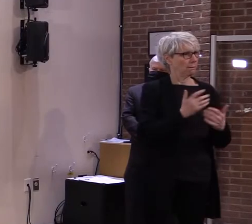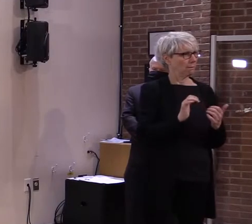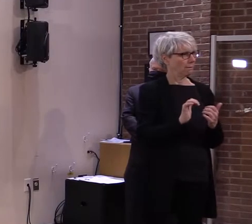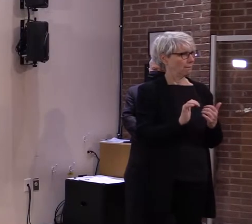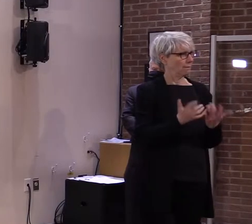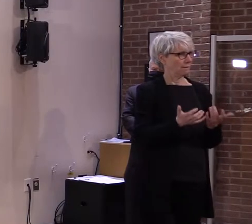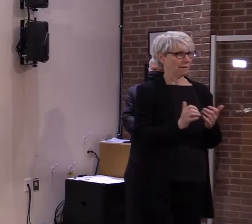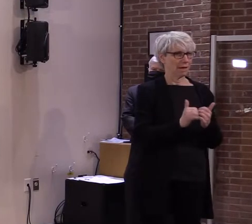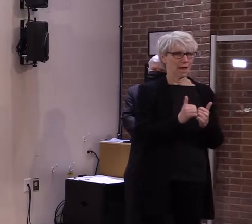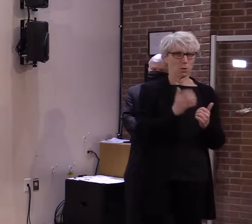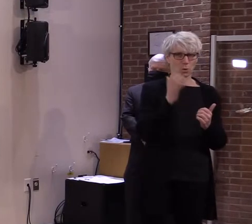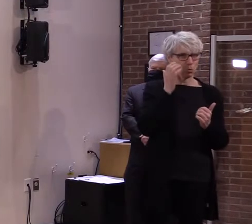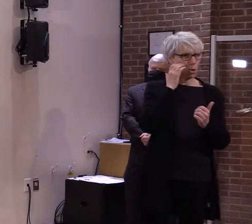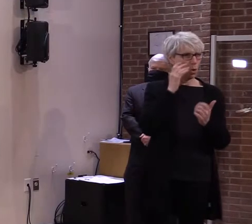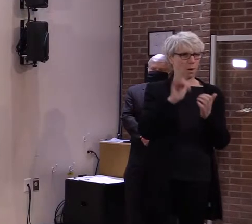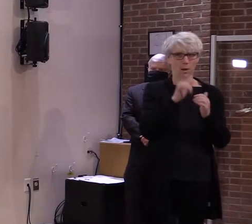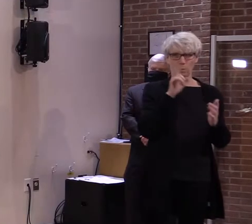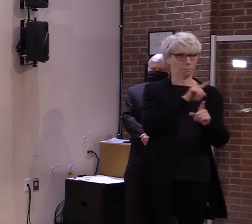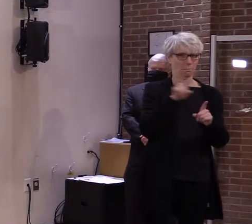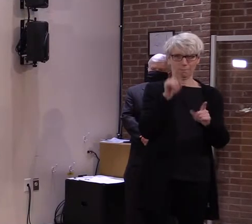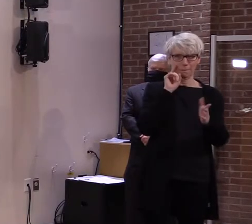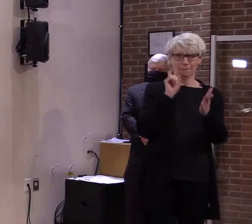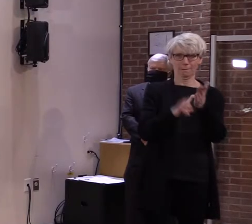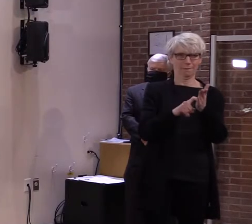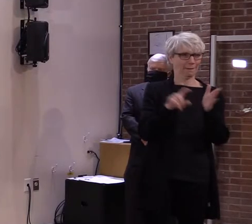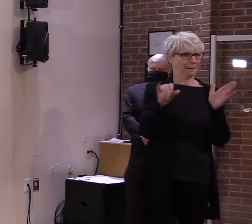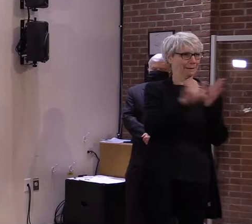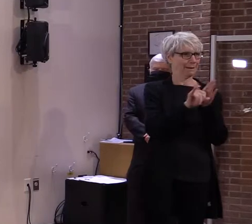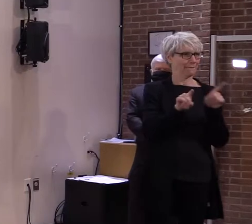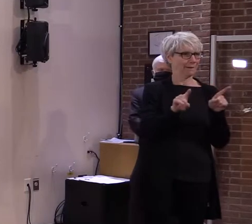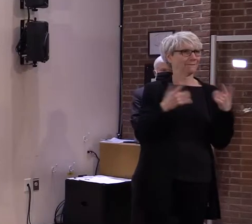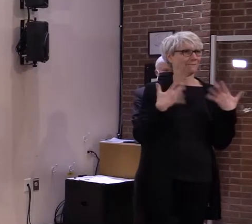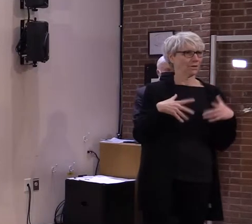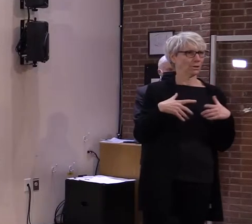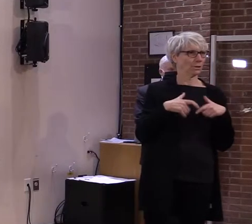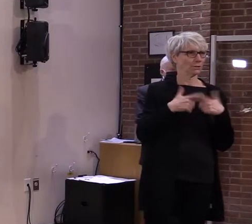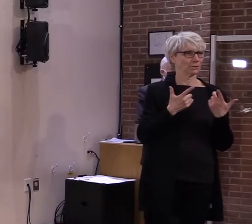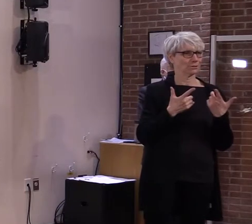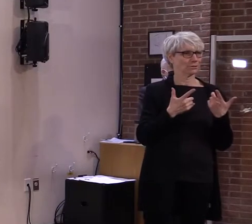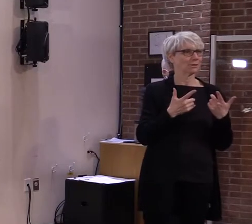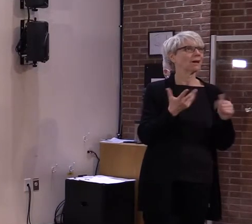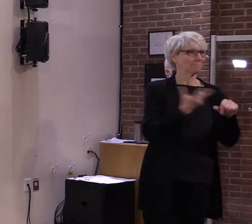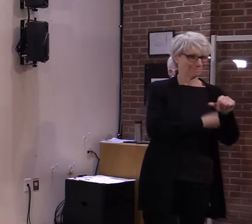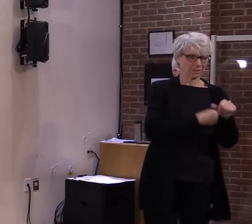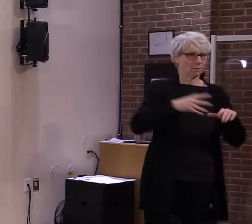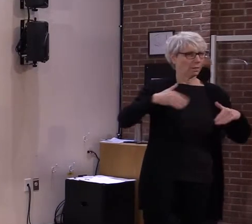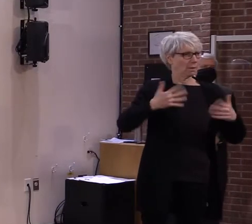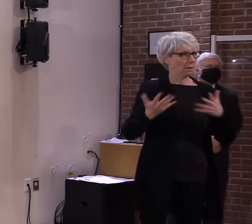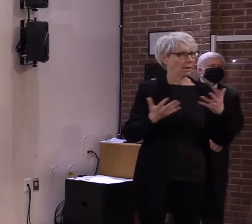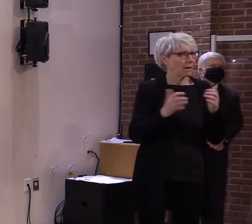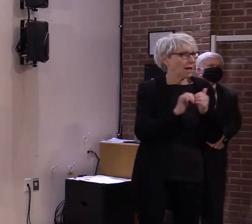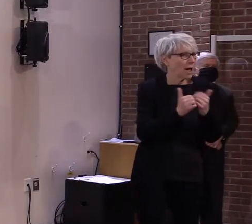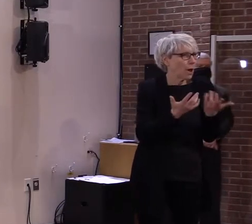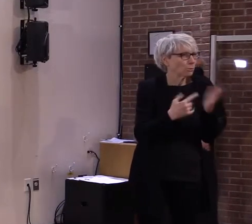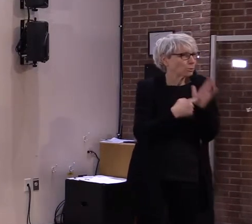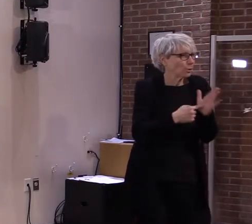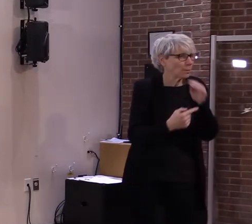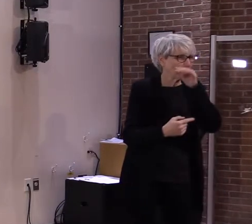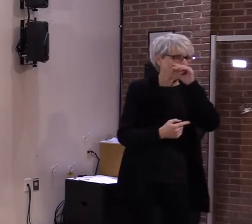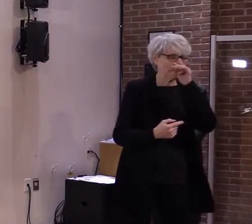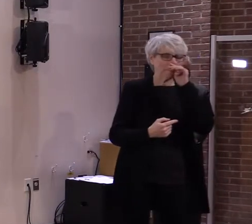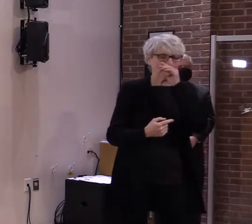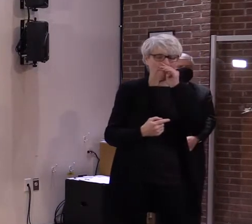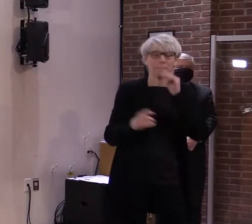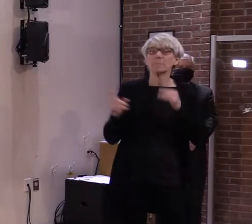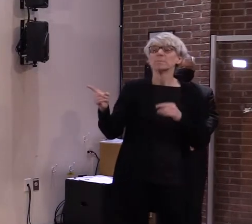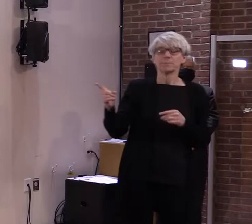to self-report that, or when you have these distance guidance for unvaccinated people? Yeah, so for